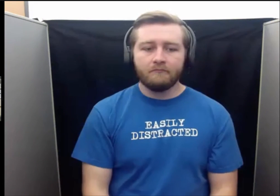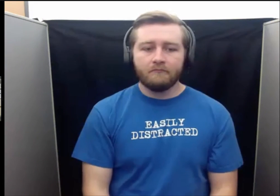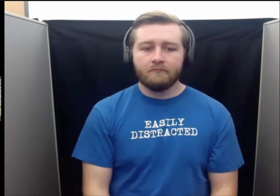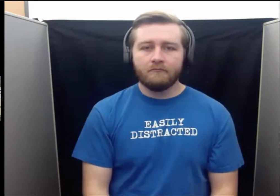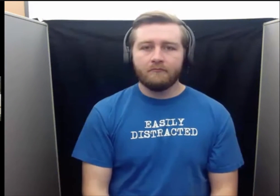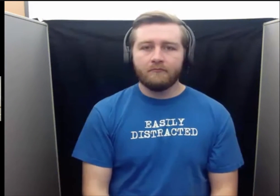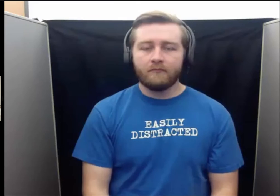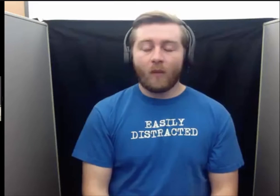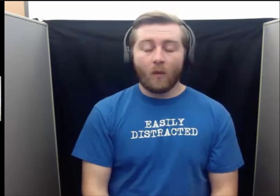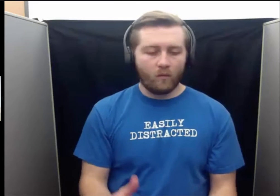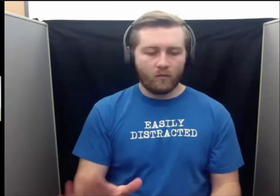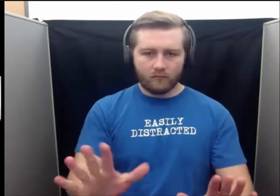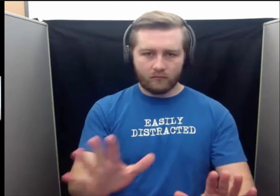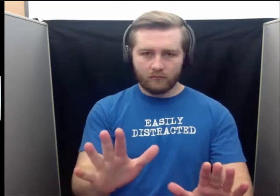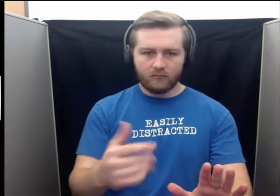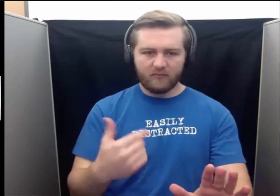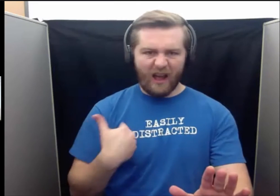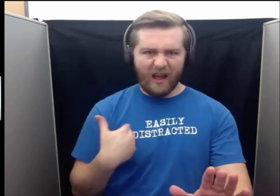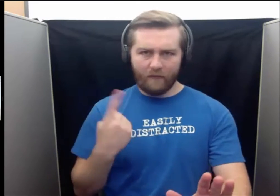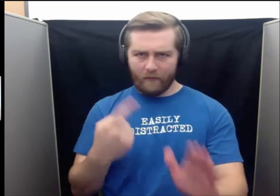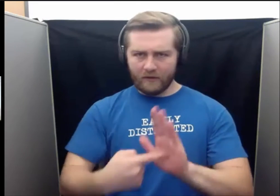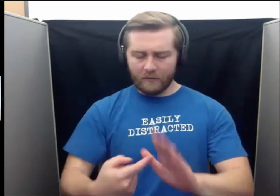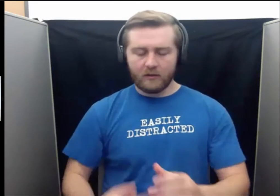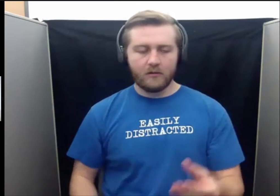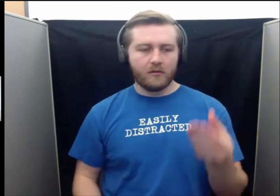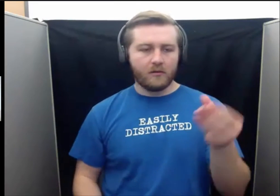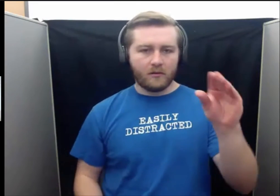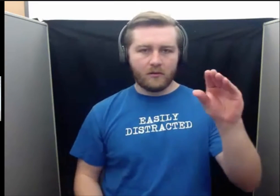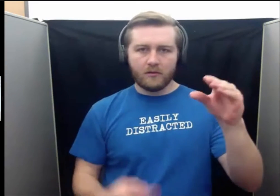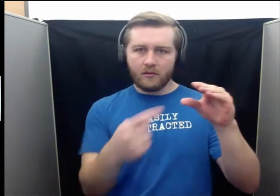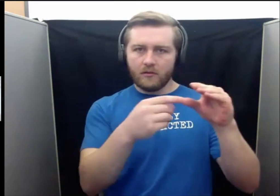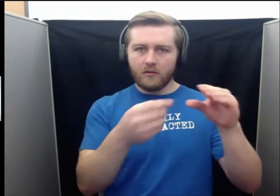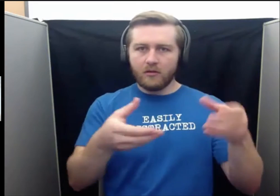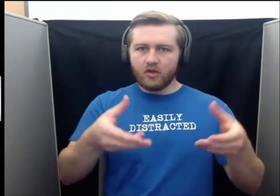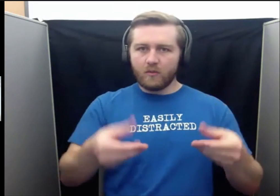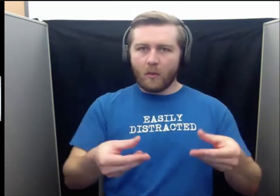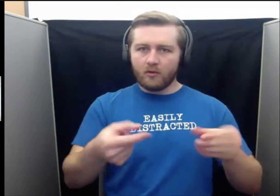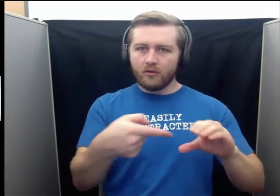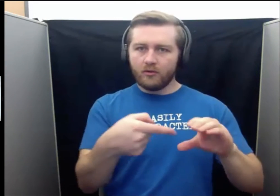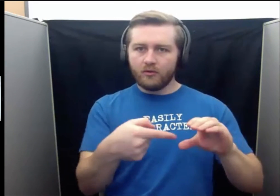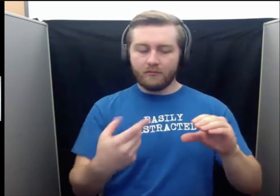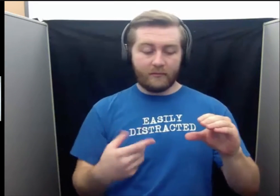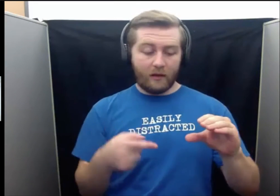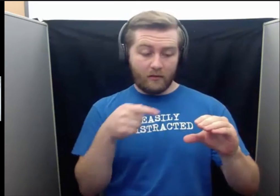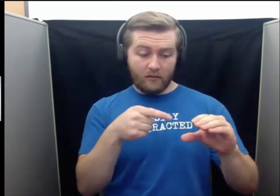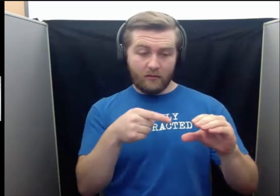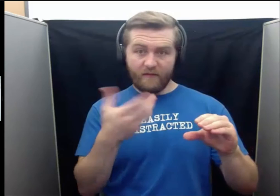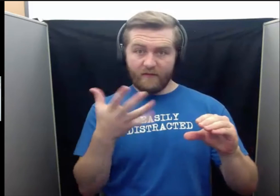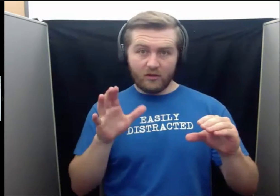Nice dirty sponge here. Okay. Is this sponge saturated?